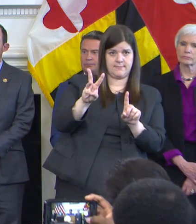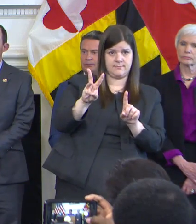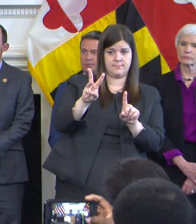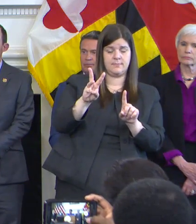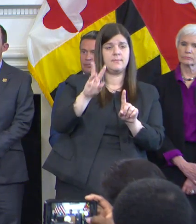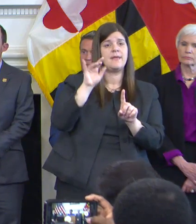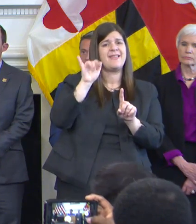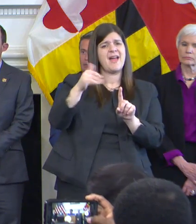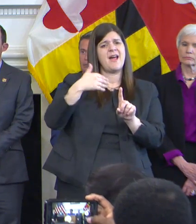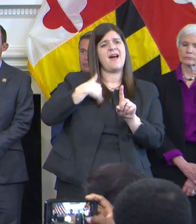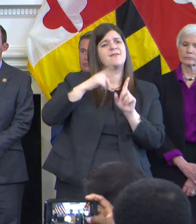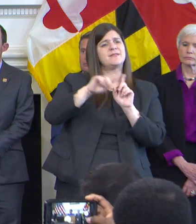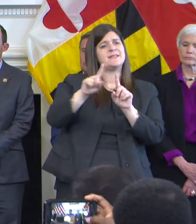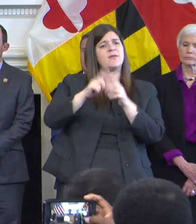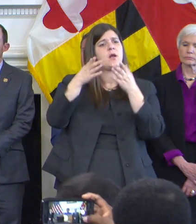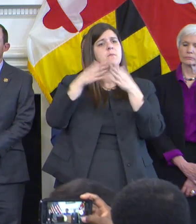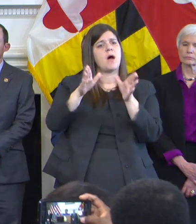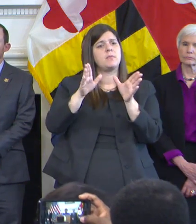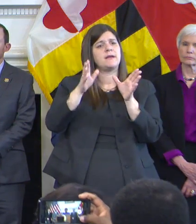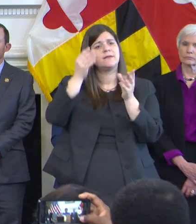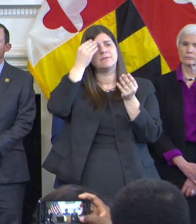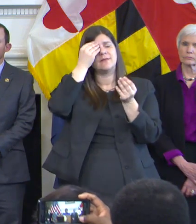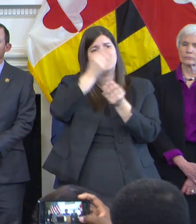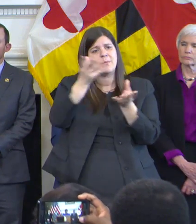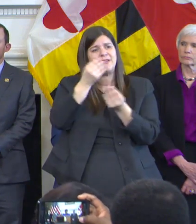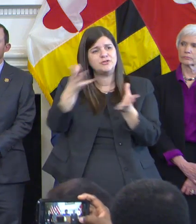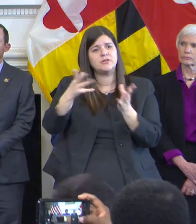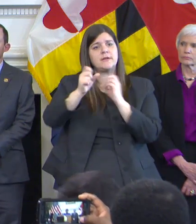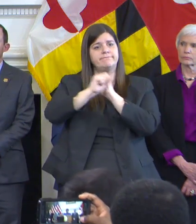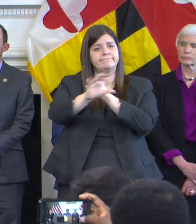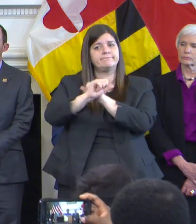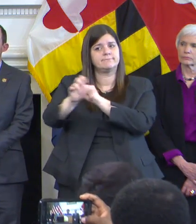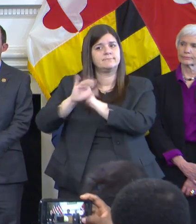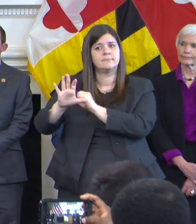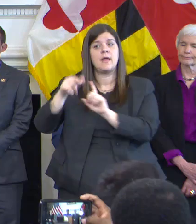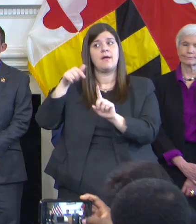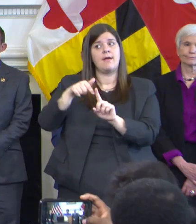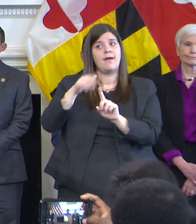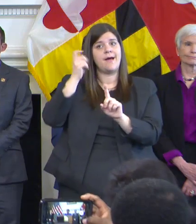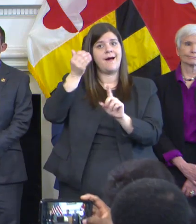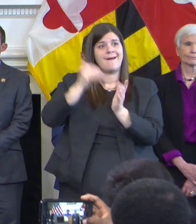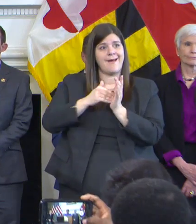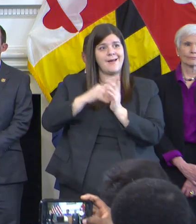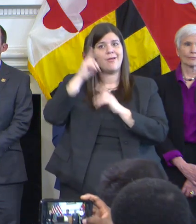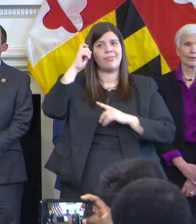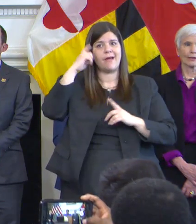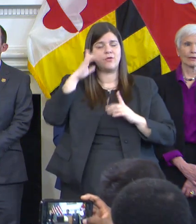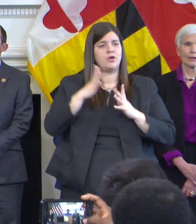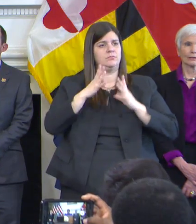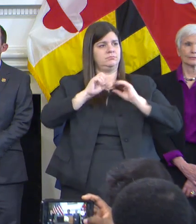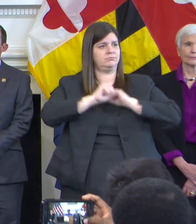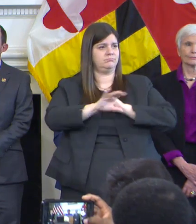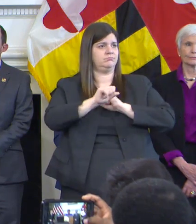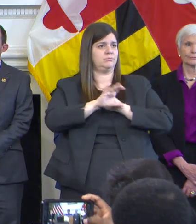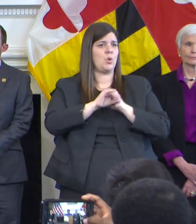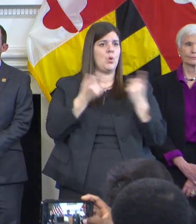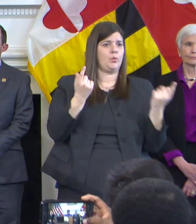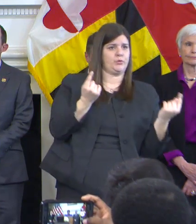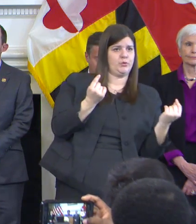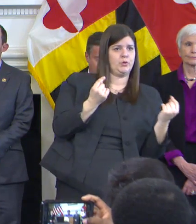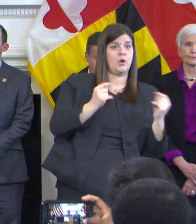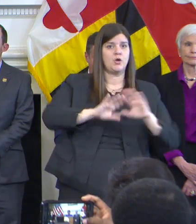announcements that the health department has are excellent for persons to know what to do and what not to do.